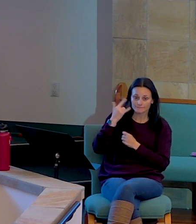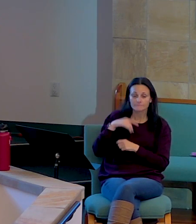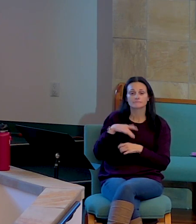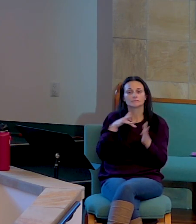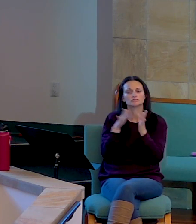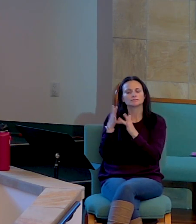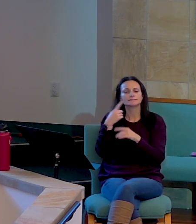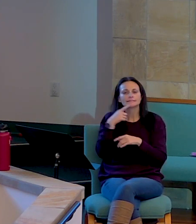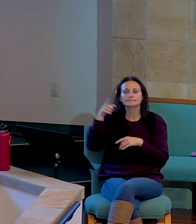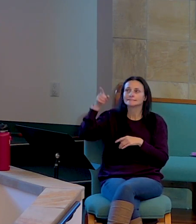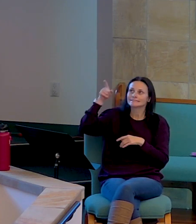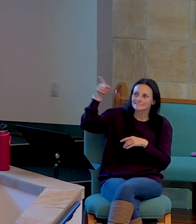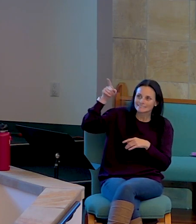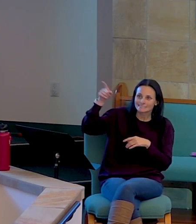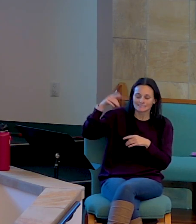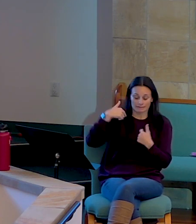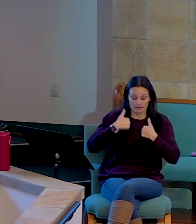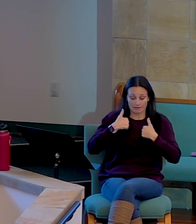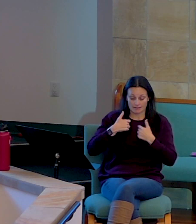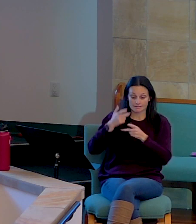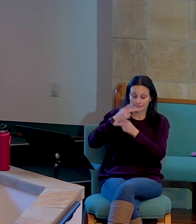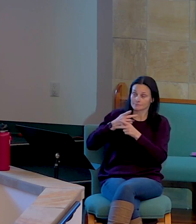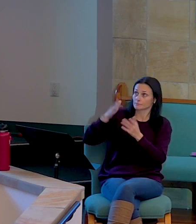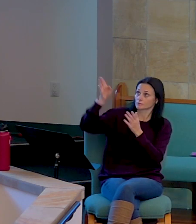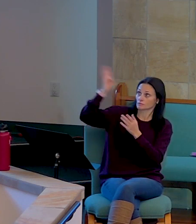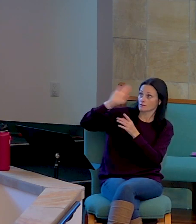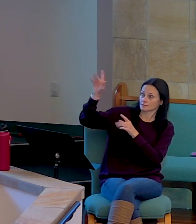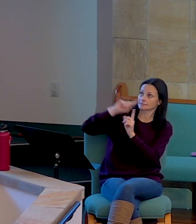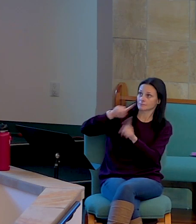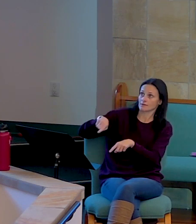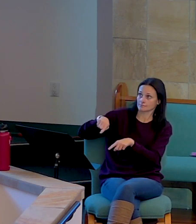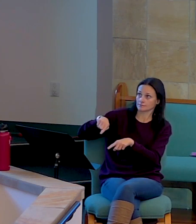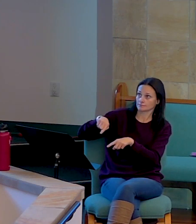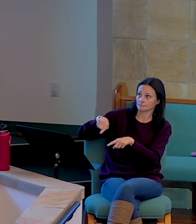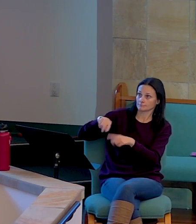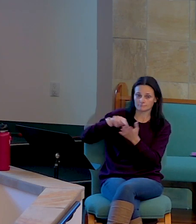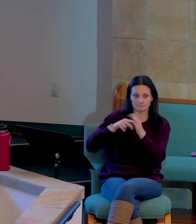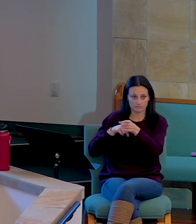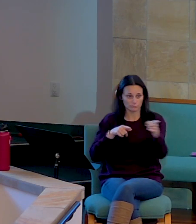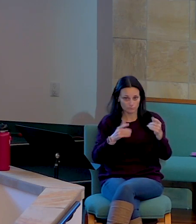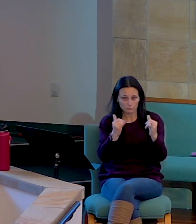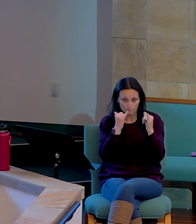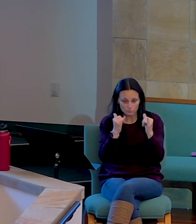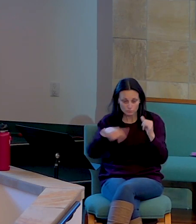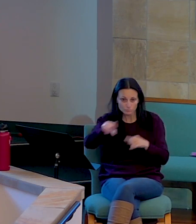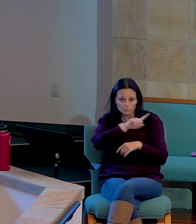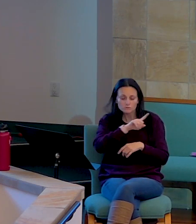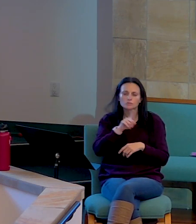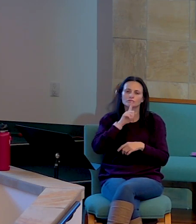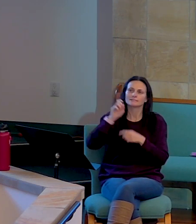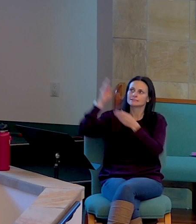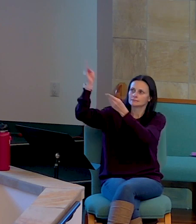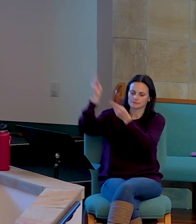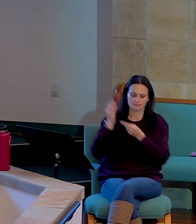says, he keeps God's commandments, and so should we. It is the continuation